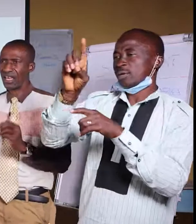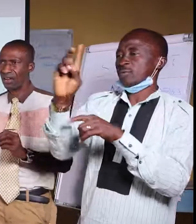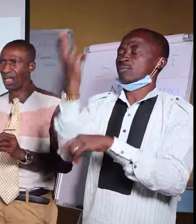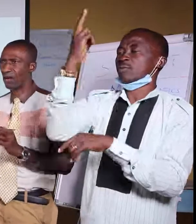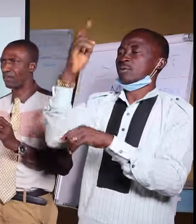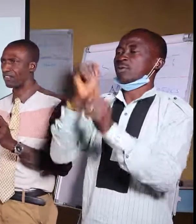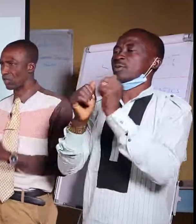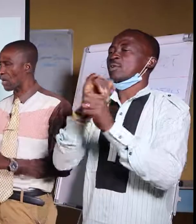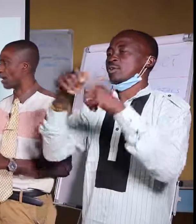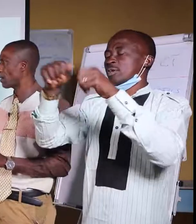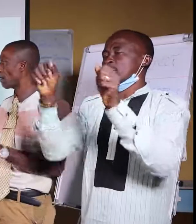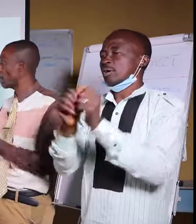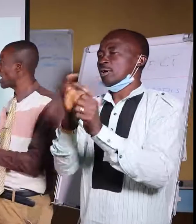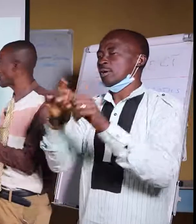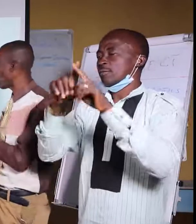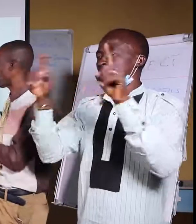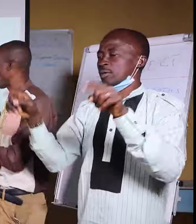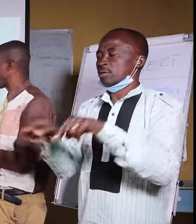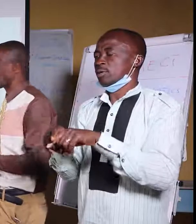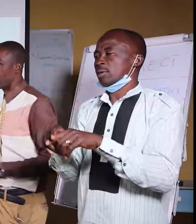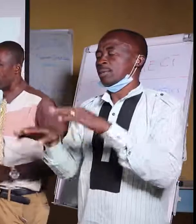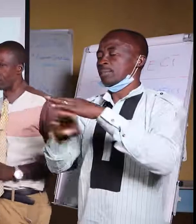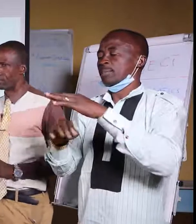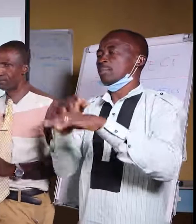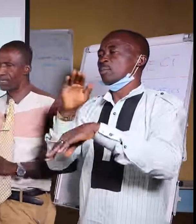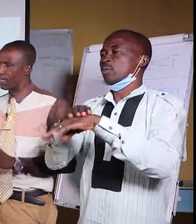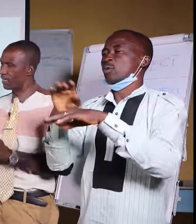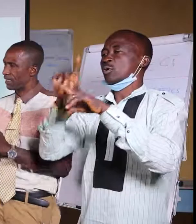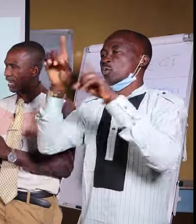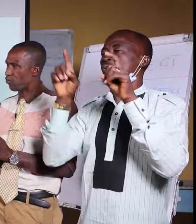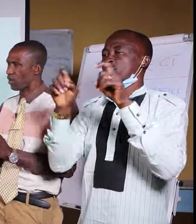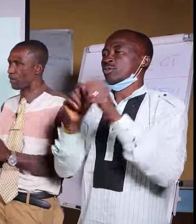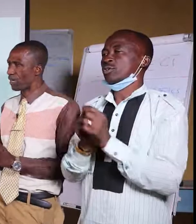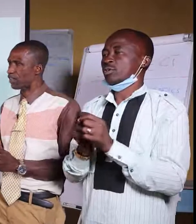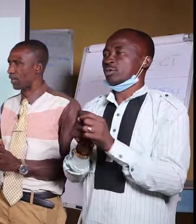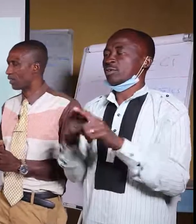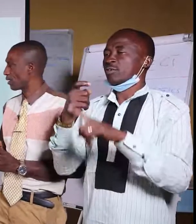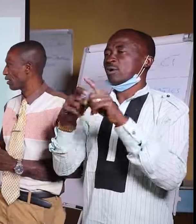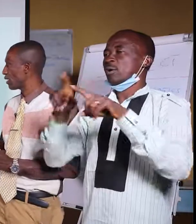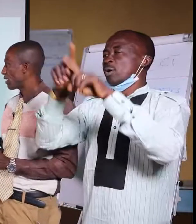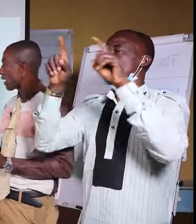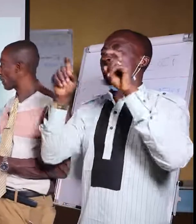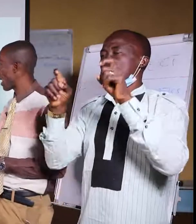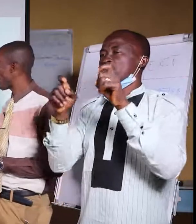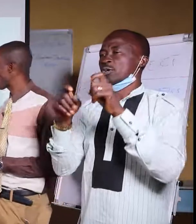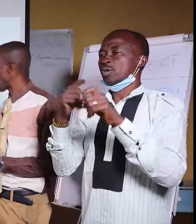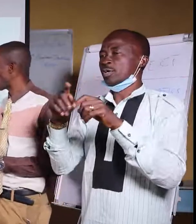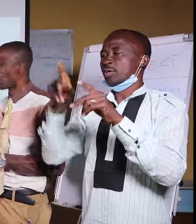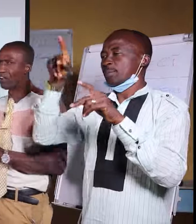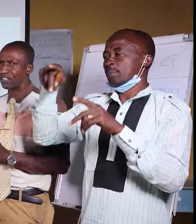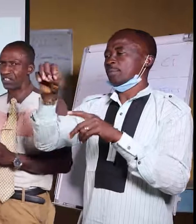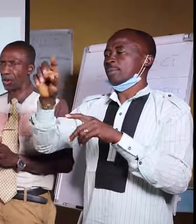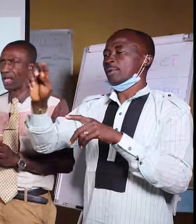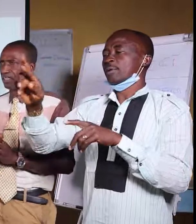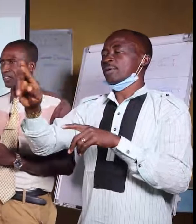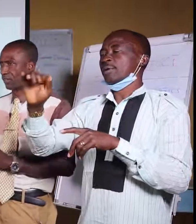is the area of a square, based on the question. Then from the question, the perimeter